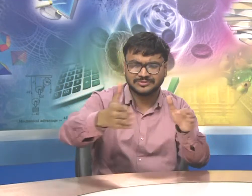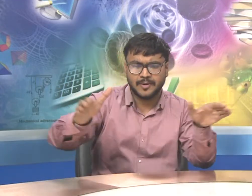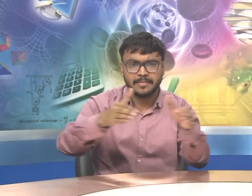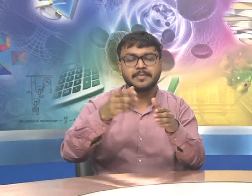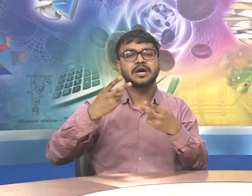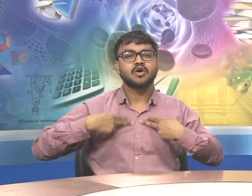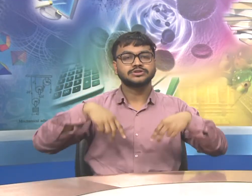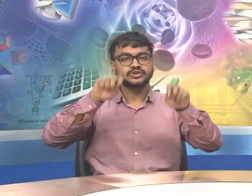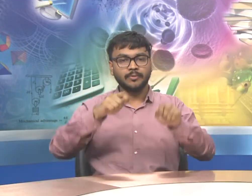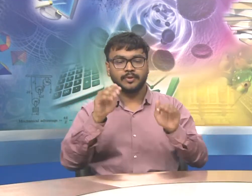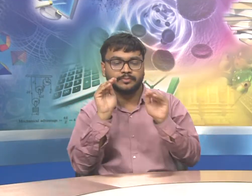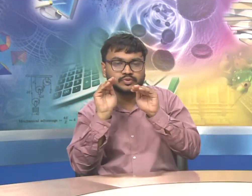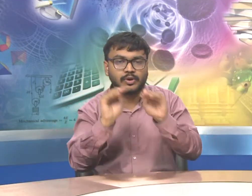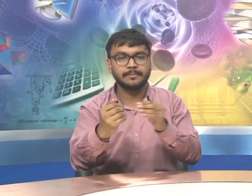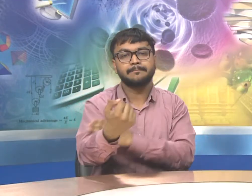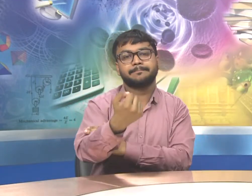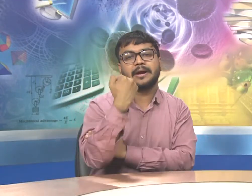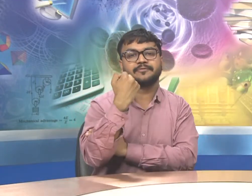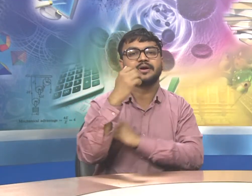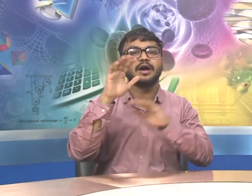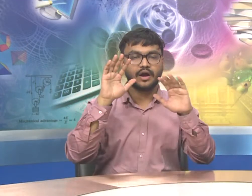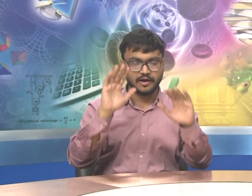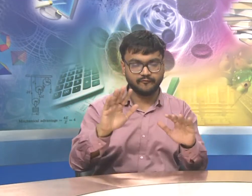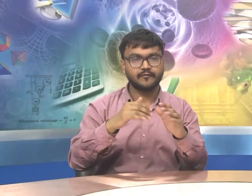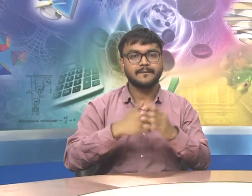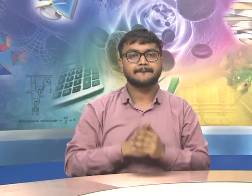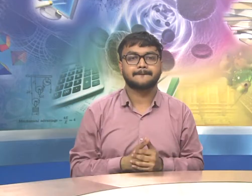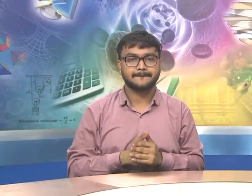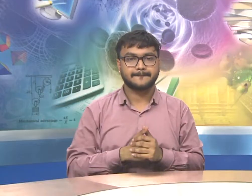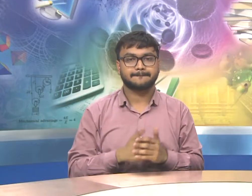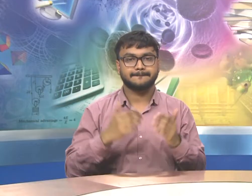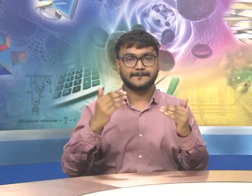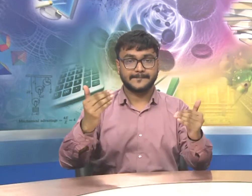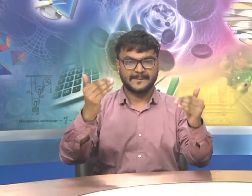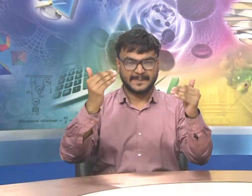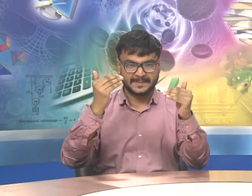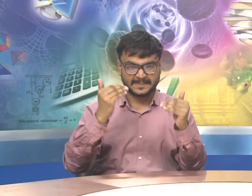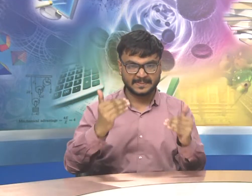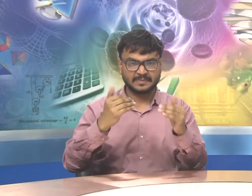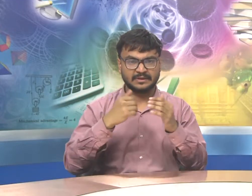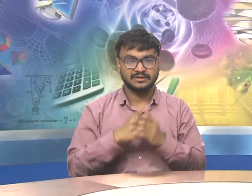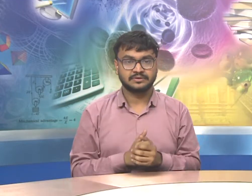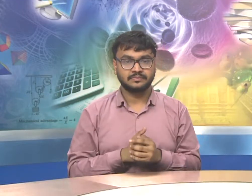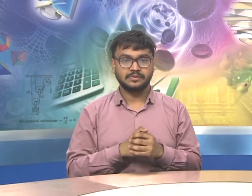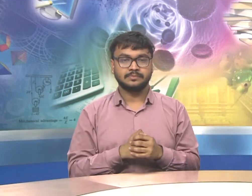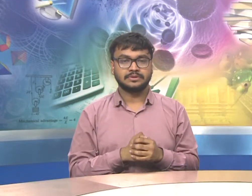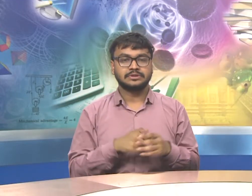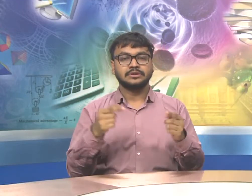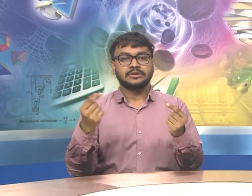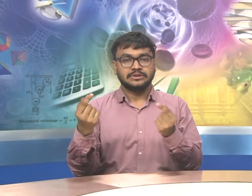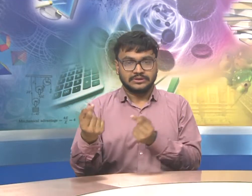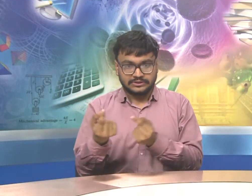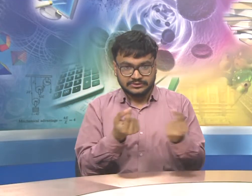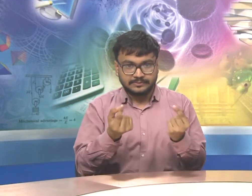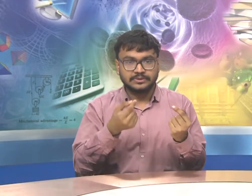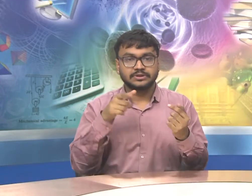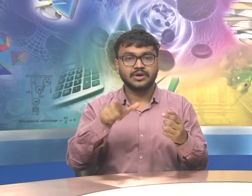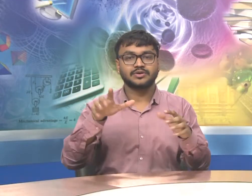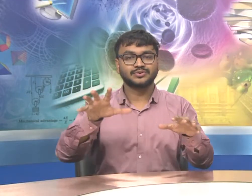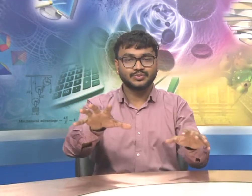It has given several new interpretations to the constitutional provision.